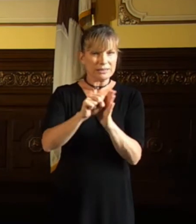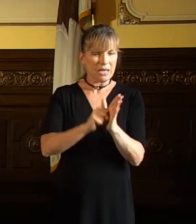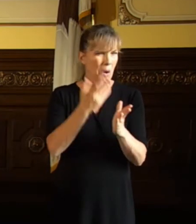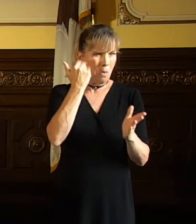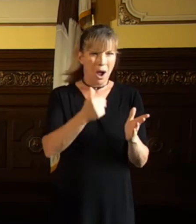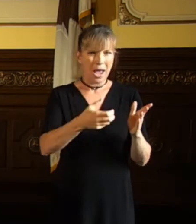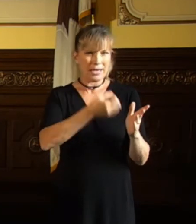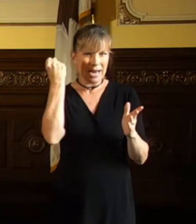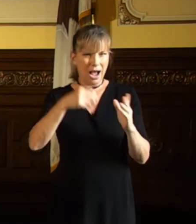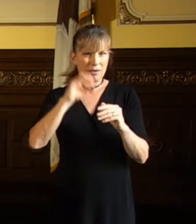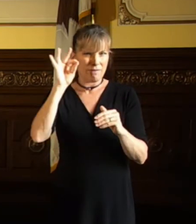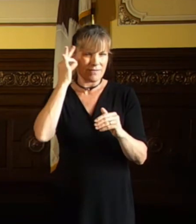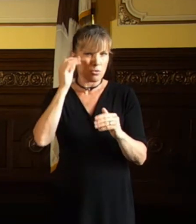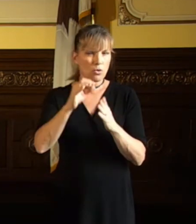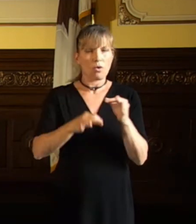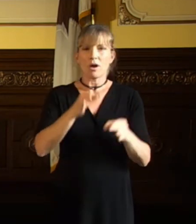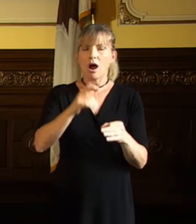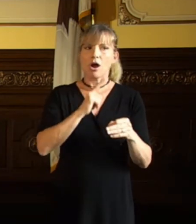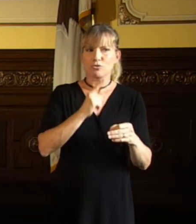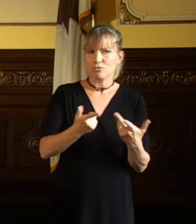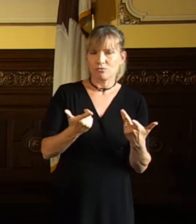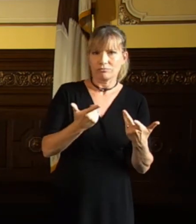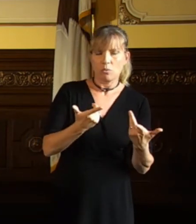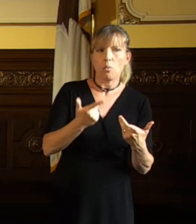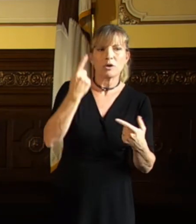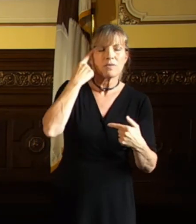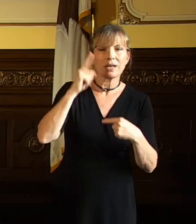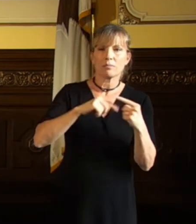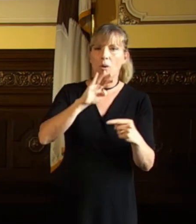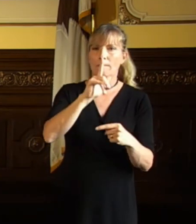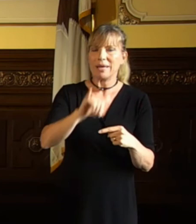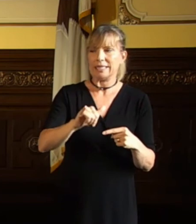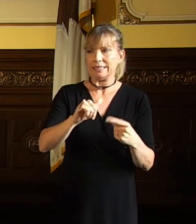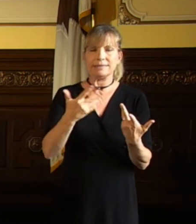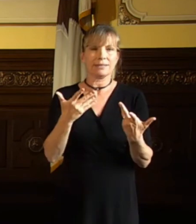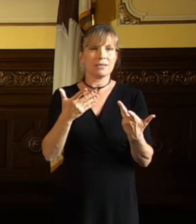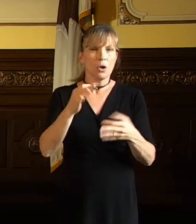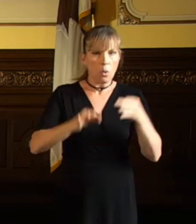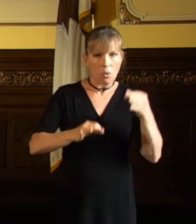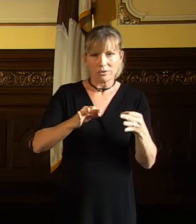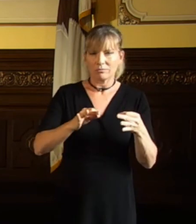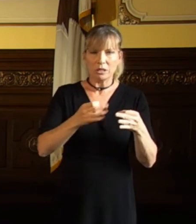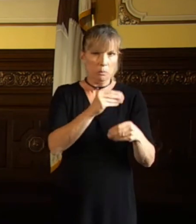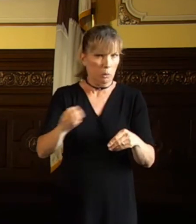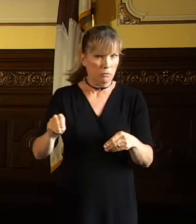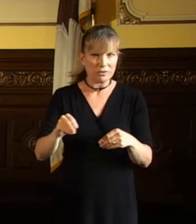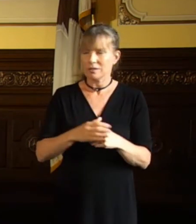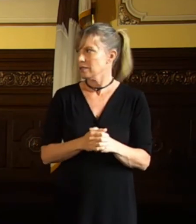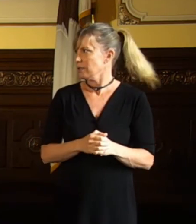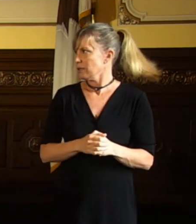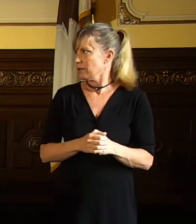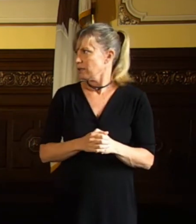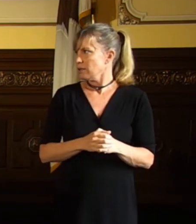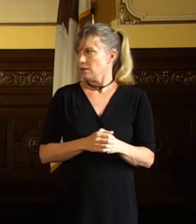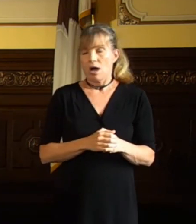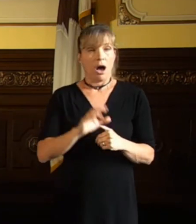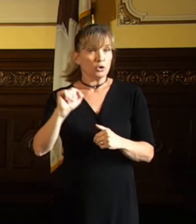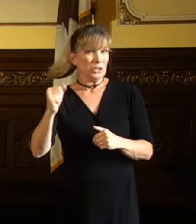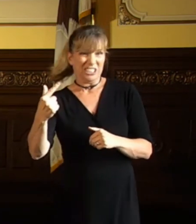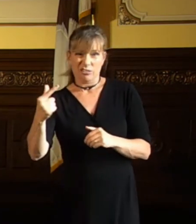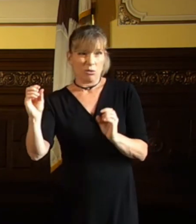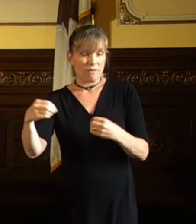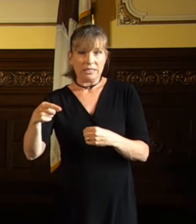case to federal court? Any response to Bailey's latest request to keep it in state court? That'll be our last one. I mean, it's the Attorney